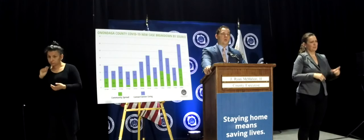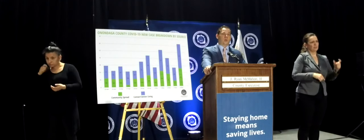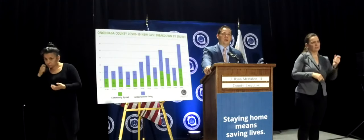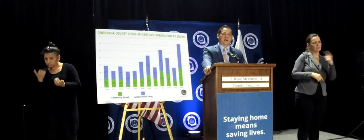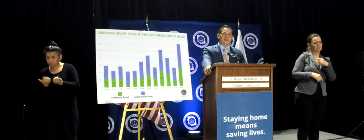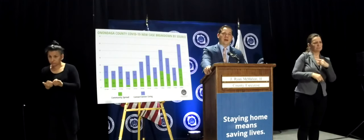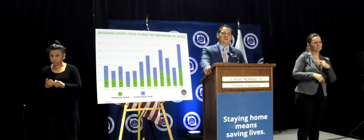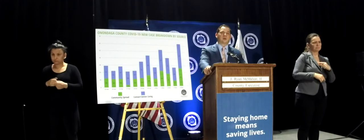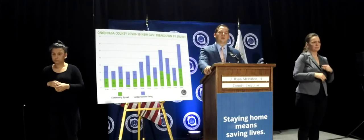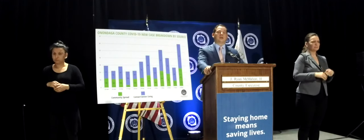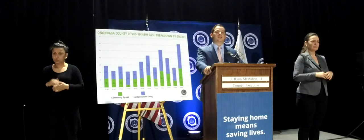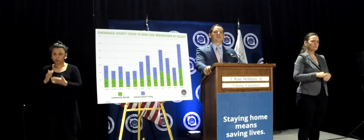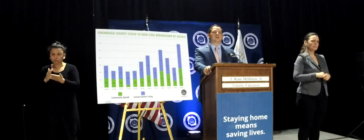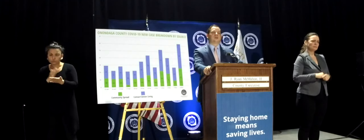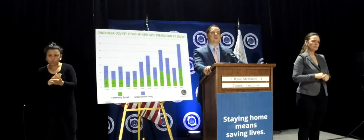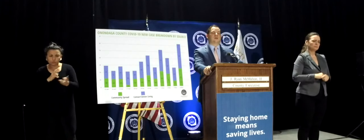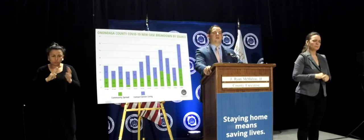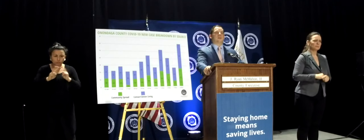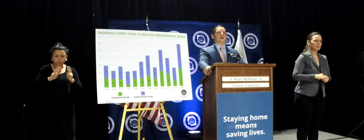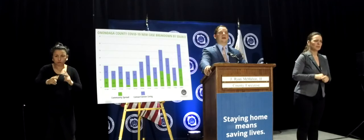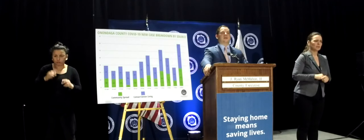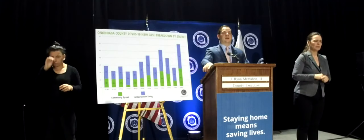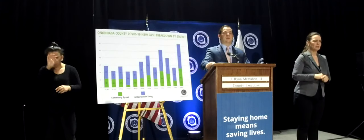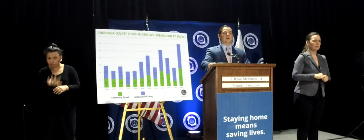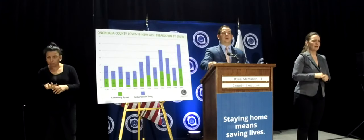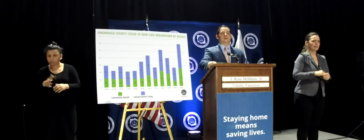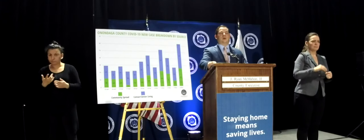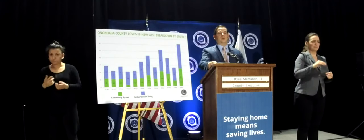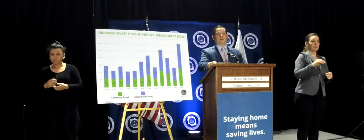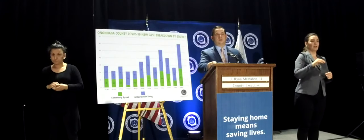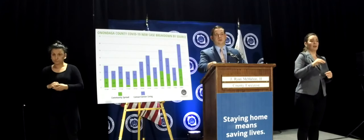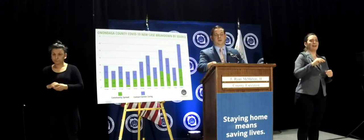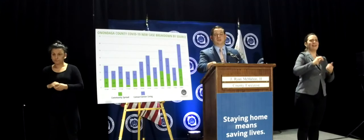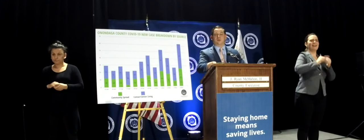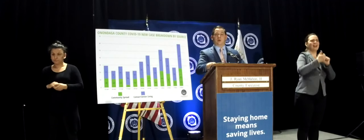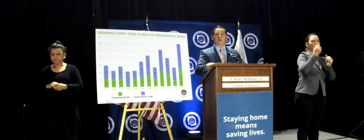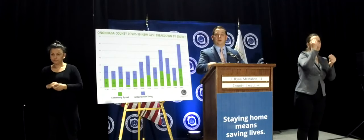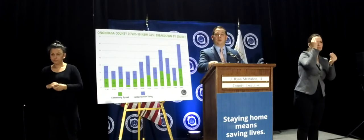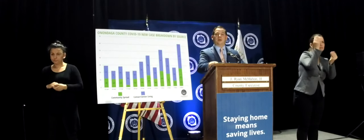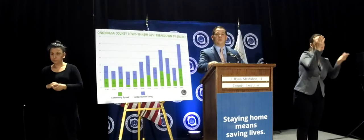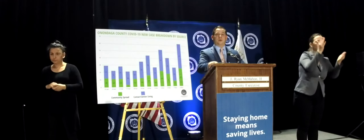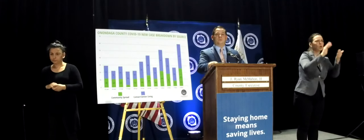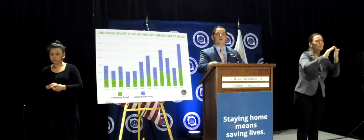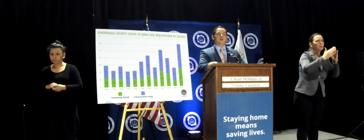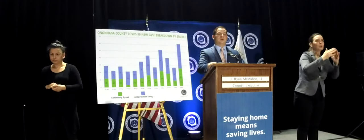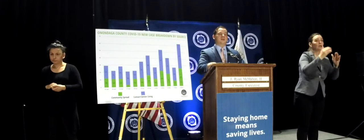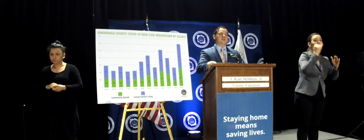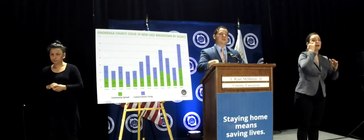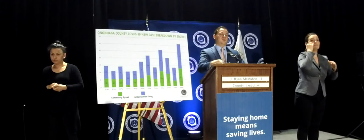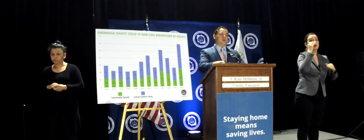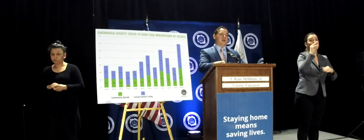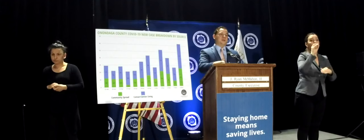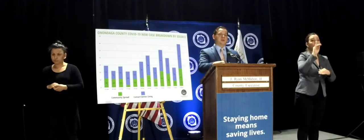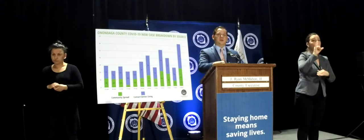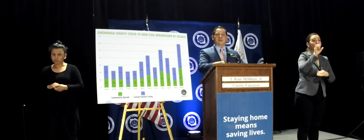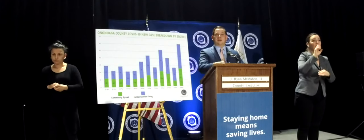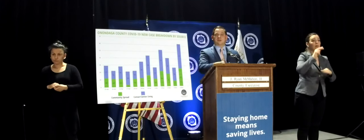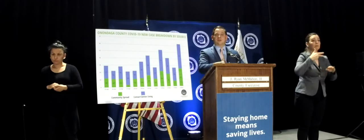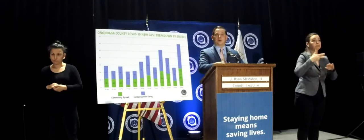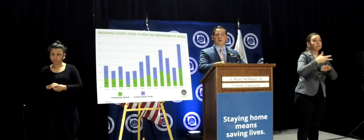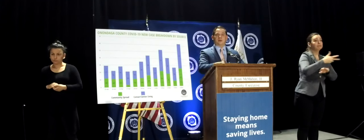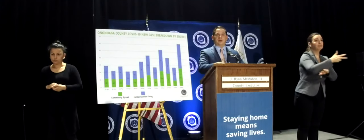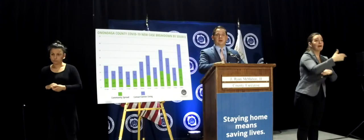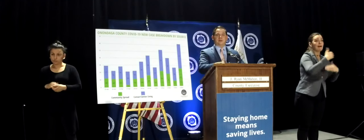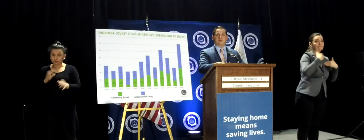We don't. We're working on that. So depending on the neighborhood especially if we're going into a neighborhood, it's easy when you got the Syracuse